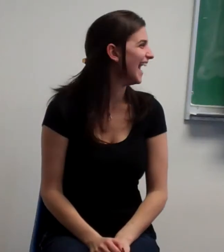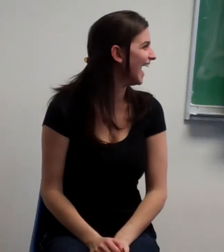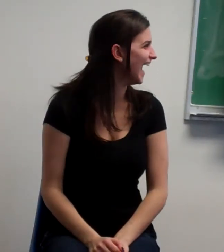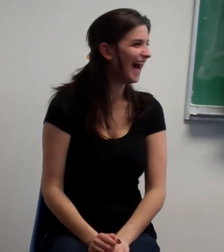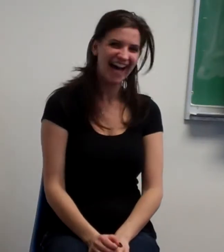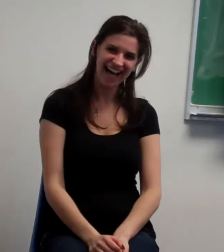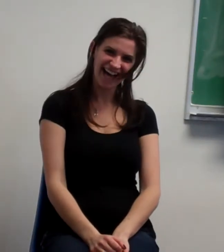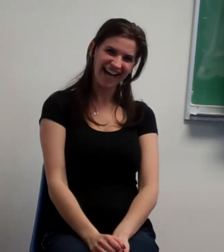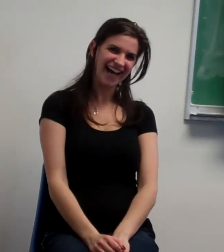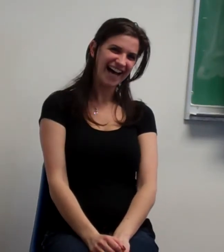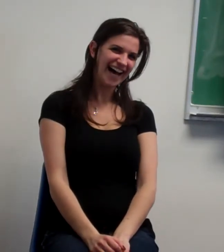what? Hold on. It's like that.